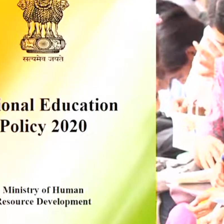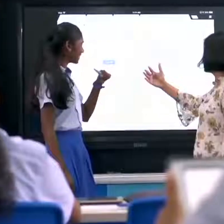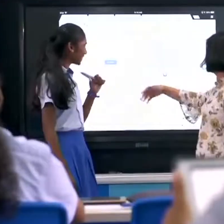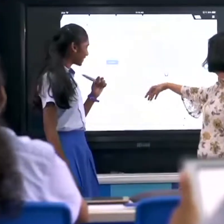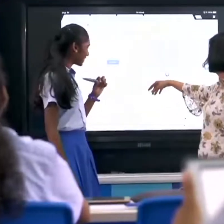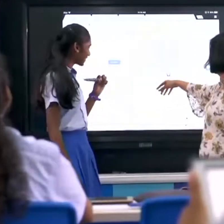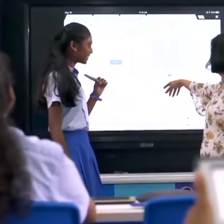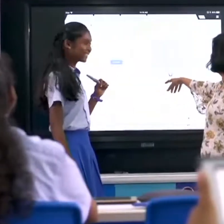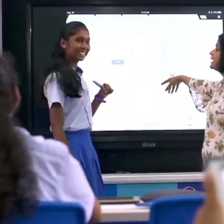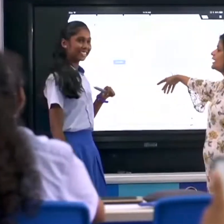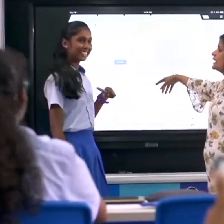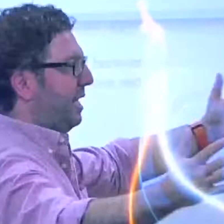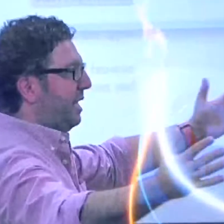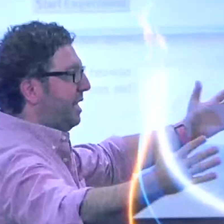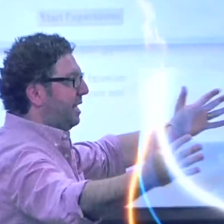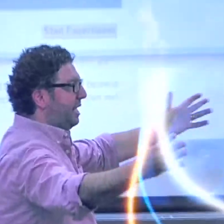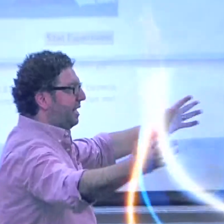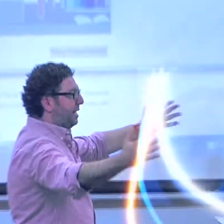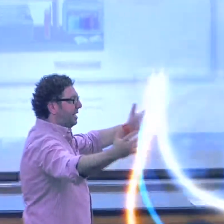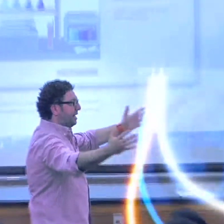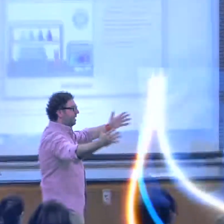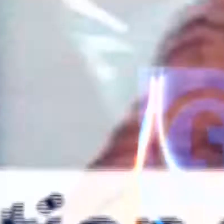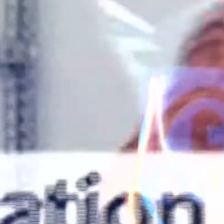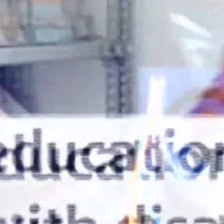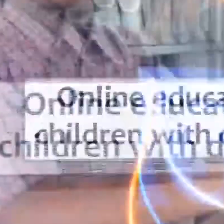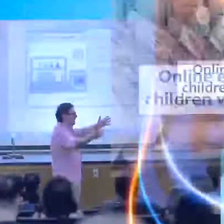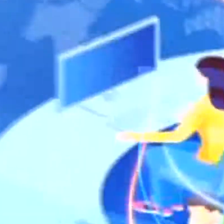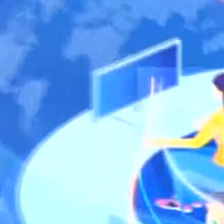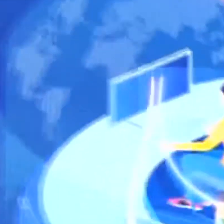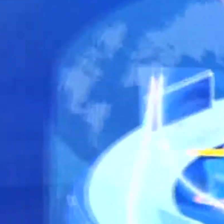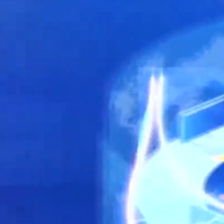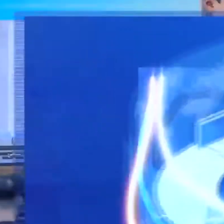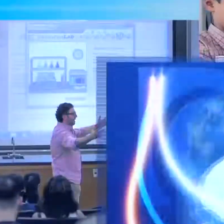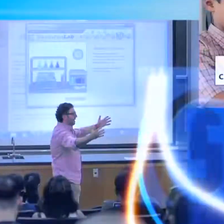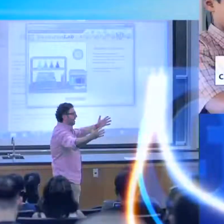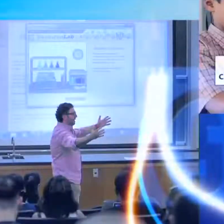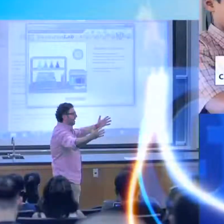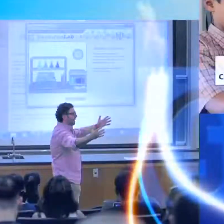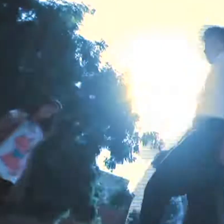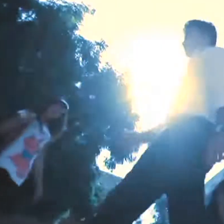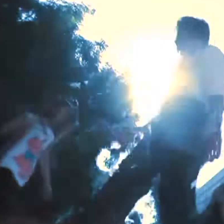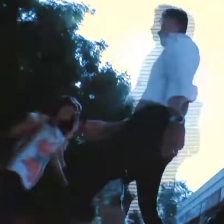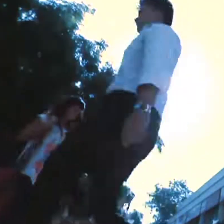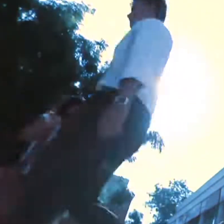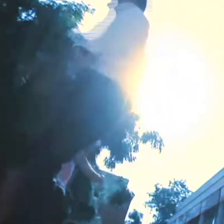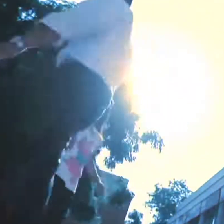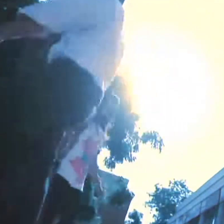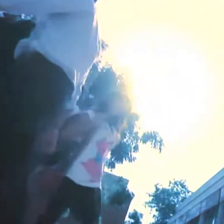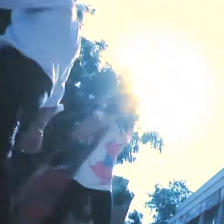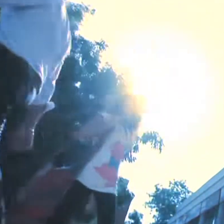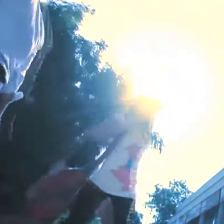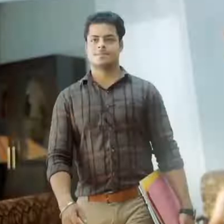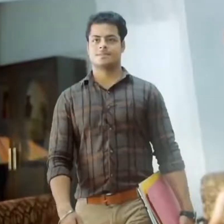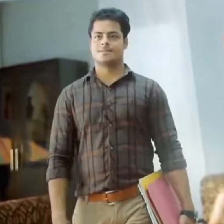So dear learners, start study with the NIOS Virtual Open School today and move forward to secure future.